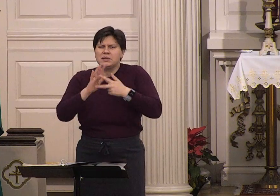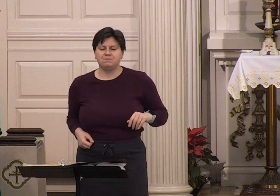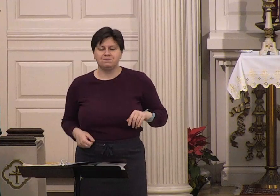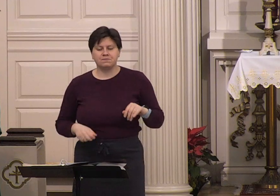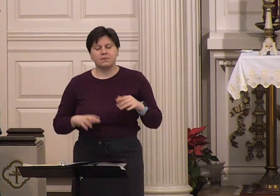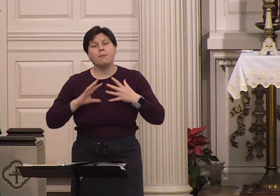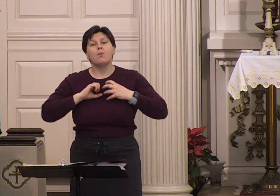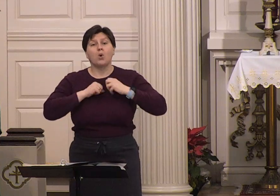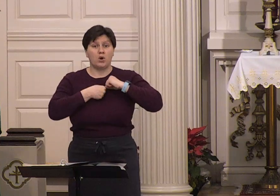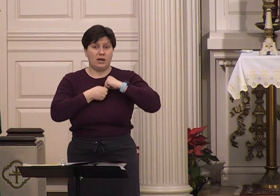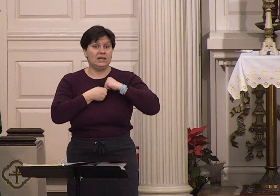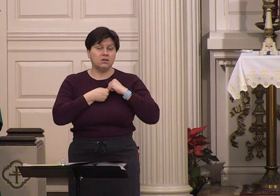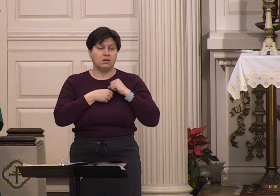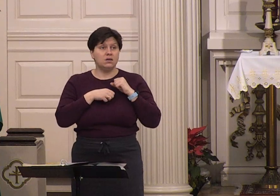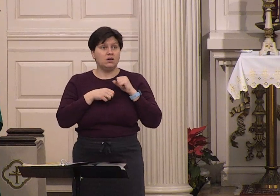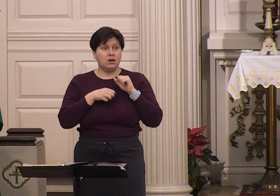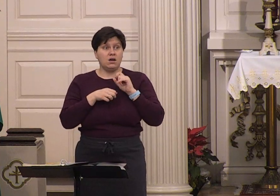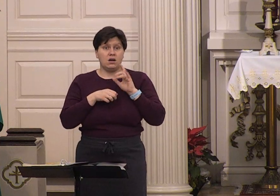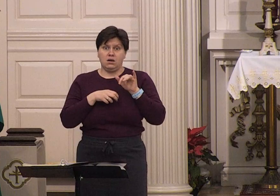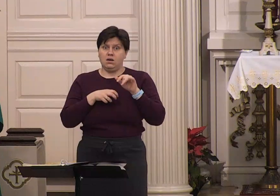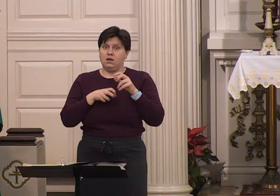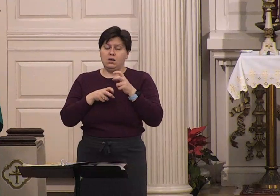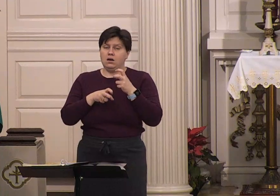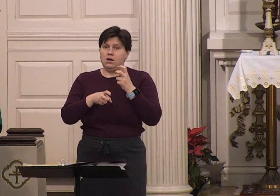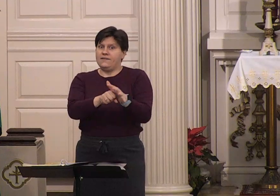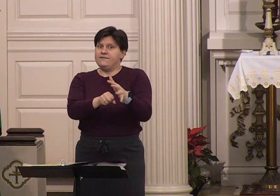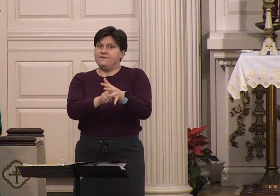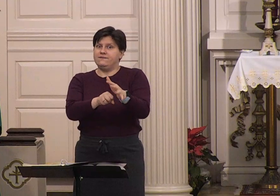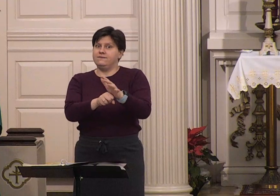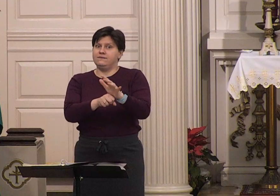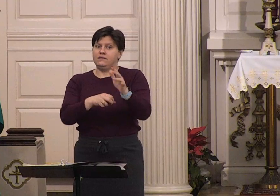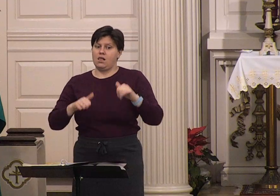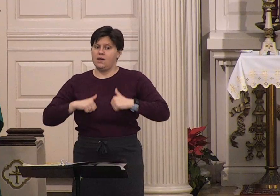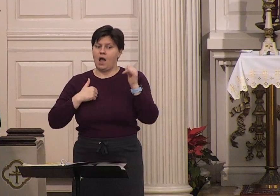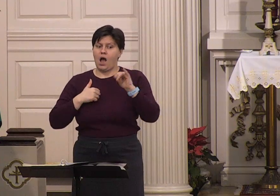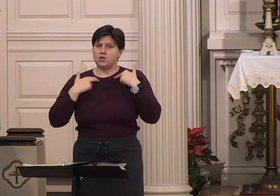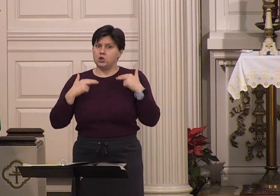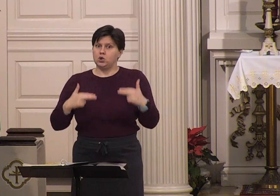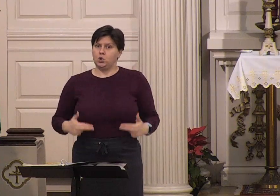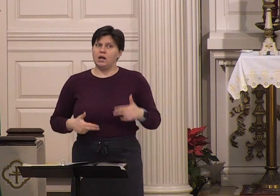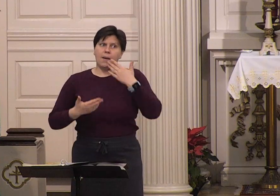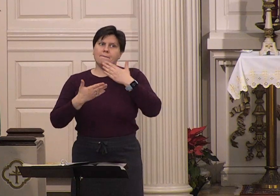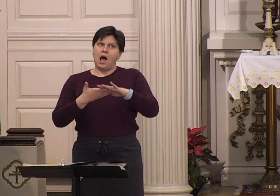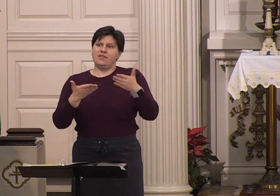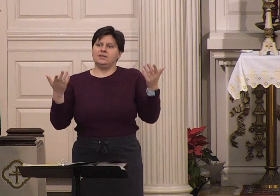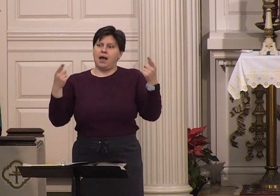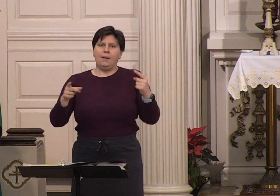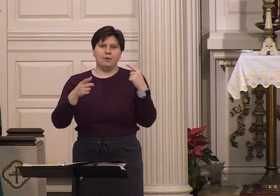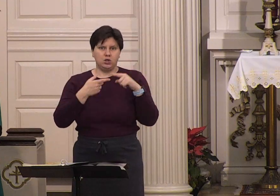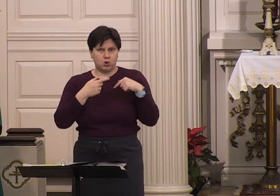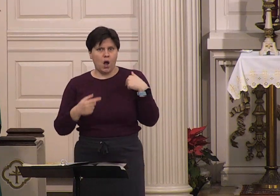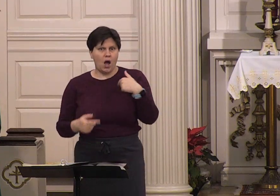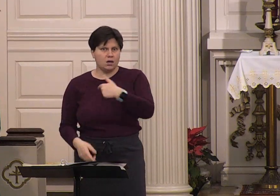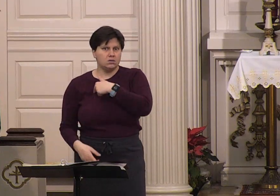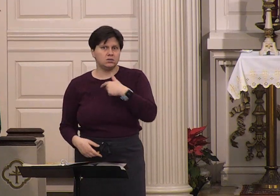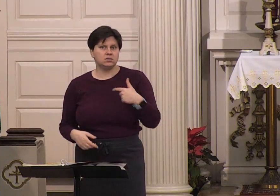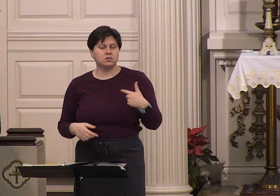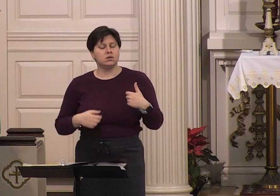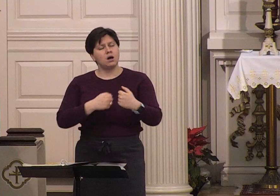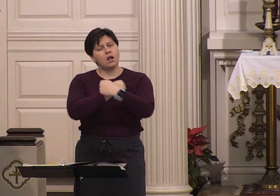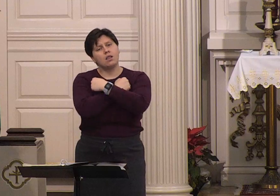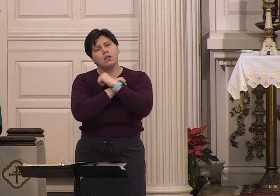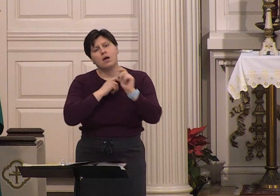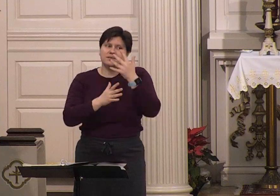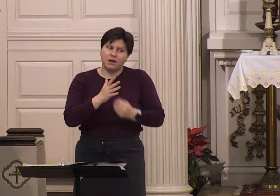example. It's tough enough living as human beings to whom bad things happen. A loved one dies. I lose